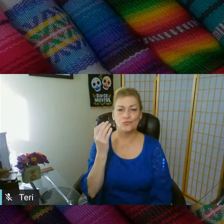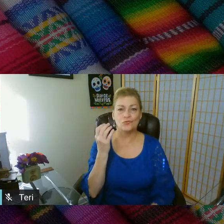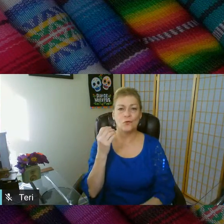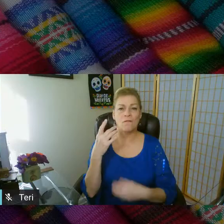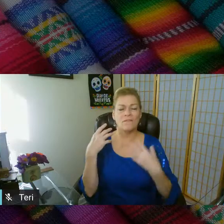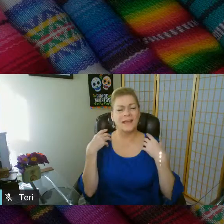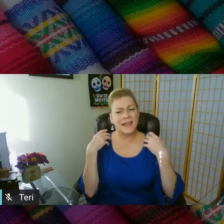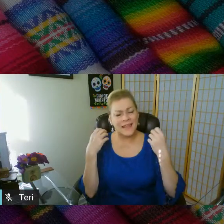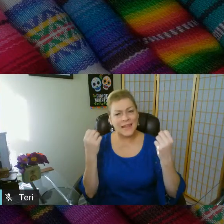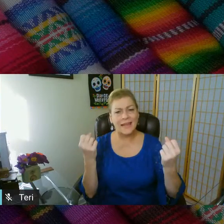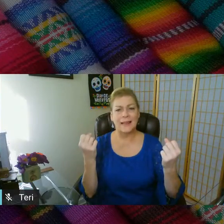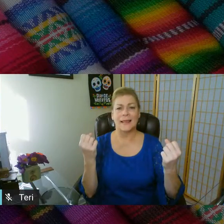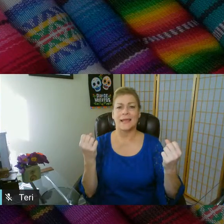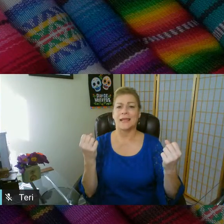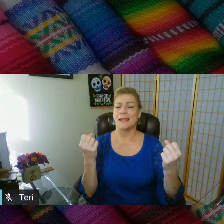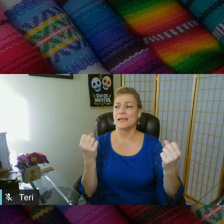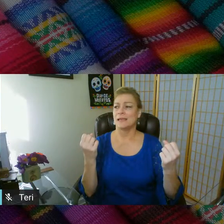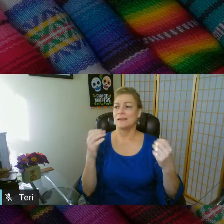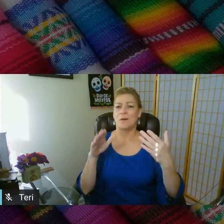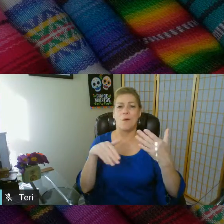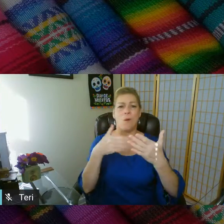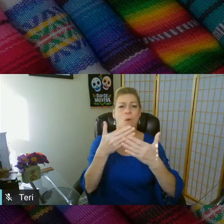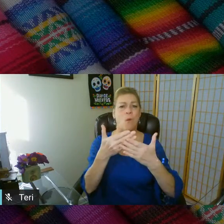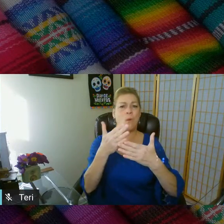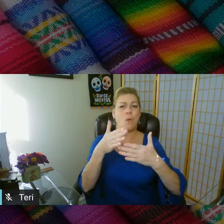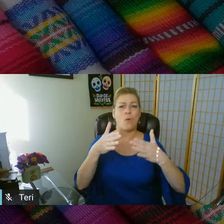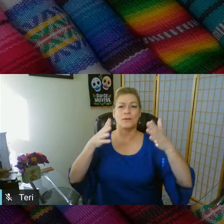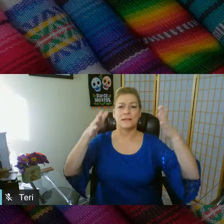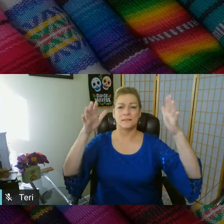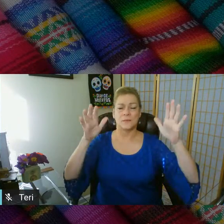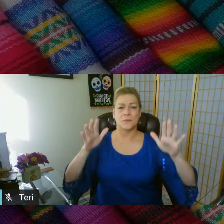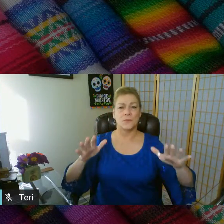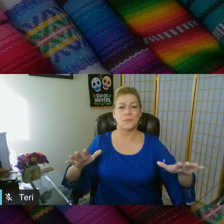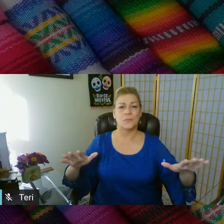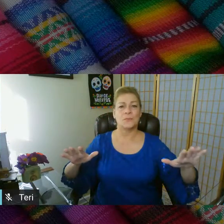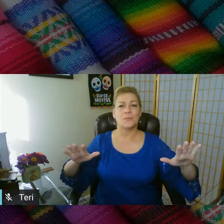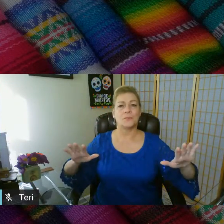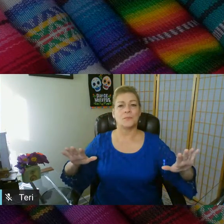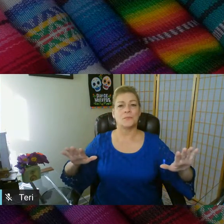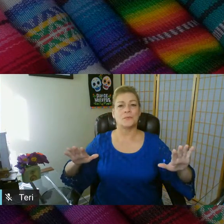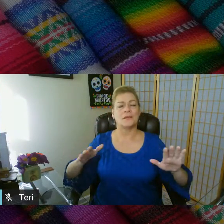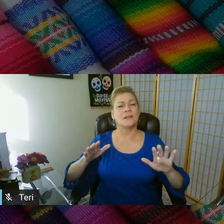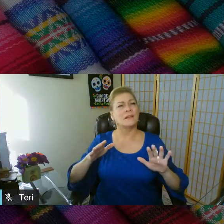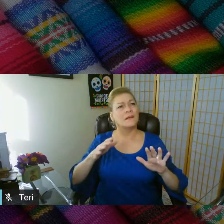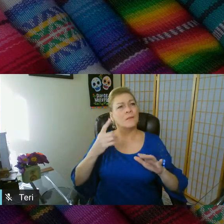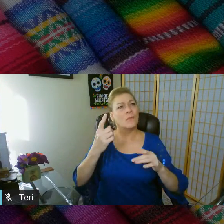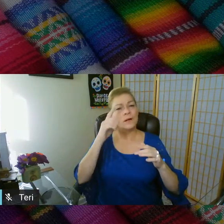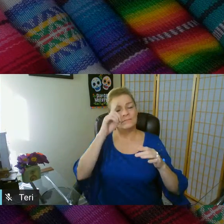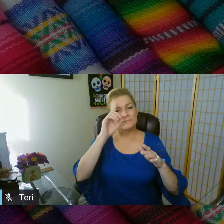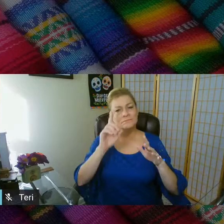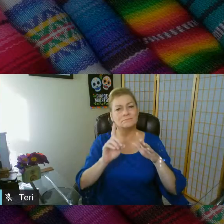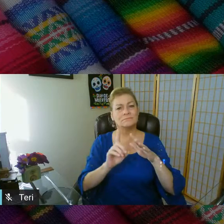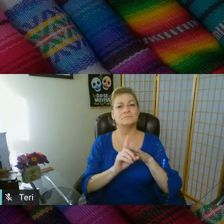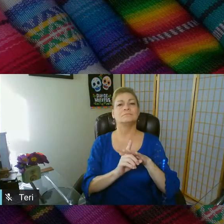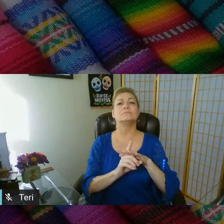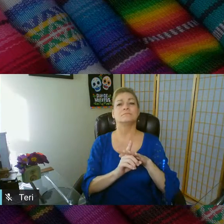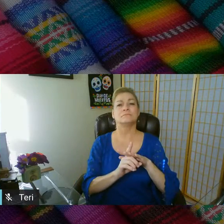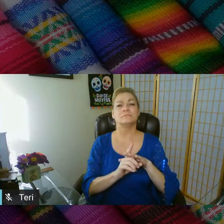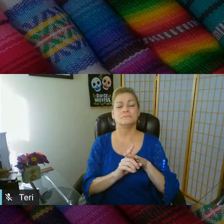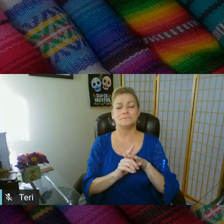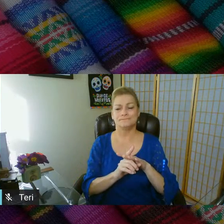and wholeness. Because one thing that really comes to mind for me is that when we are calling our ancestors, and even in building this